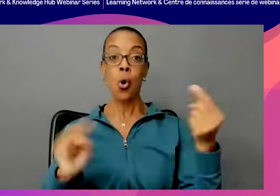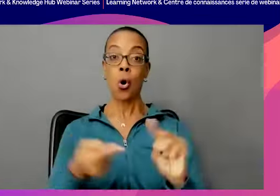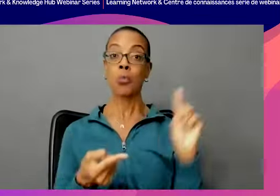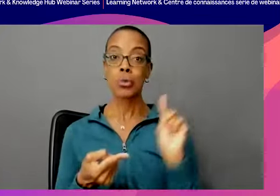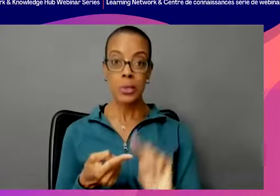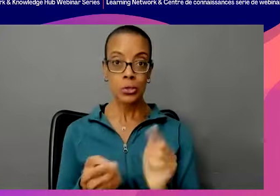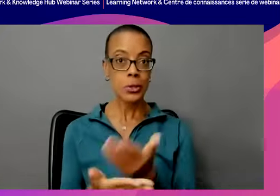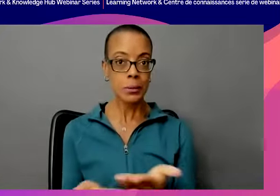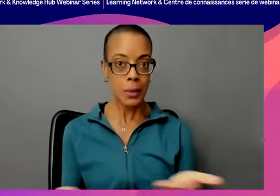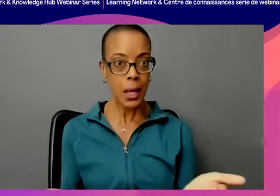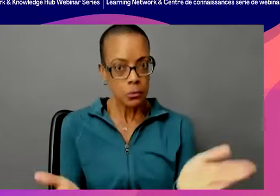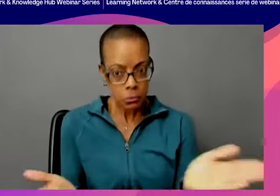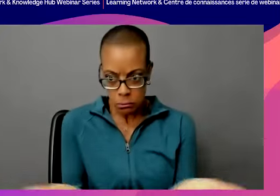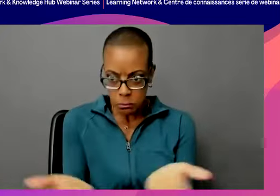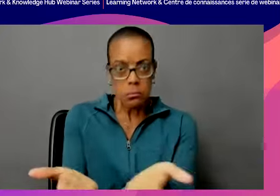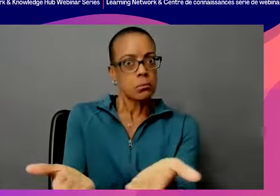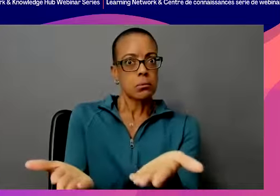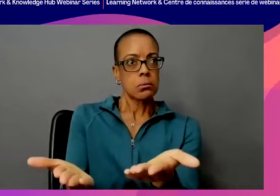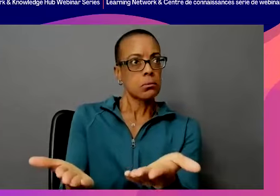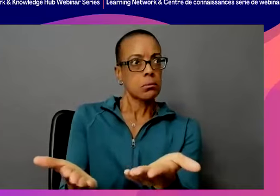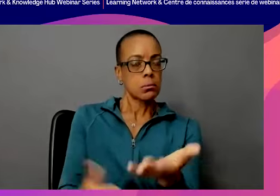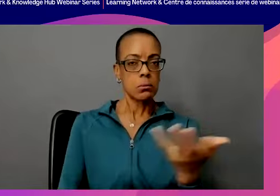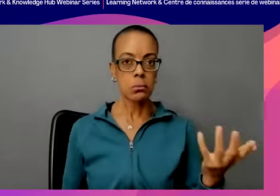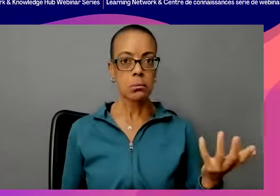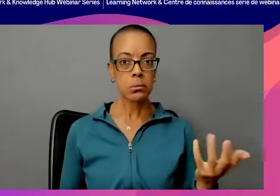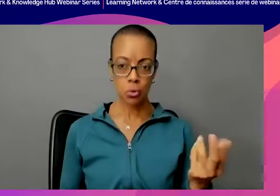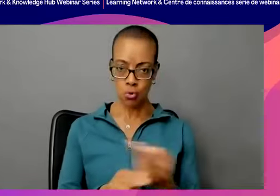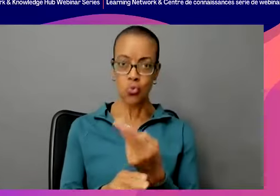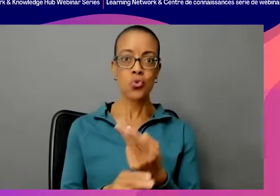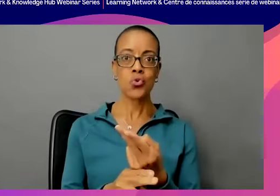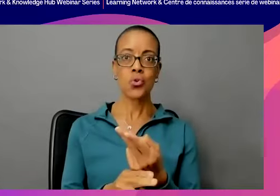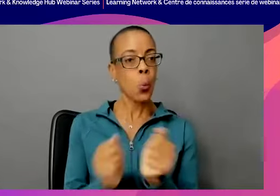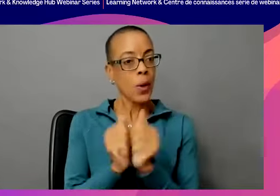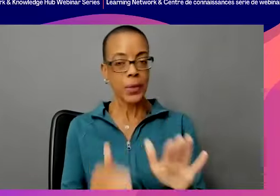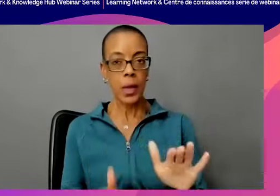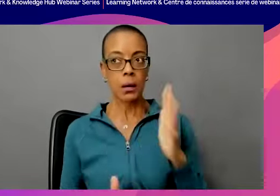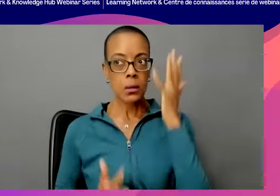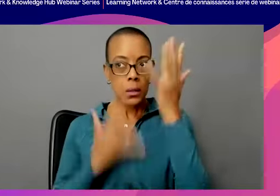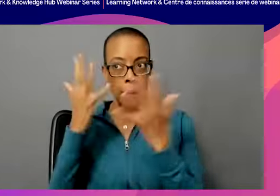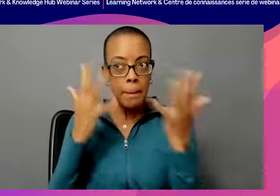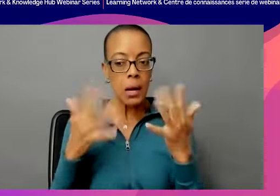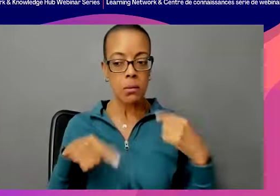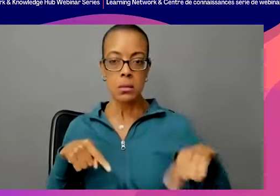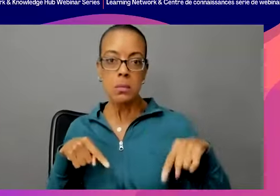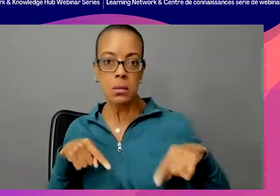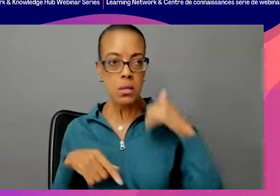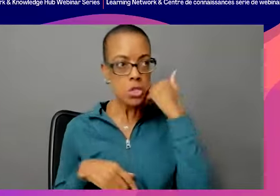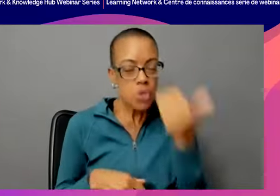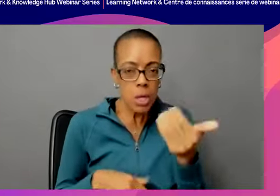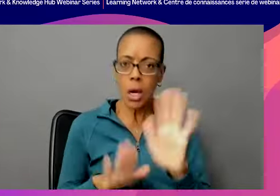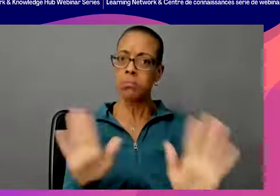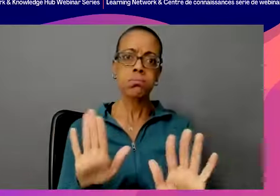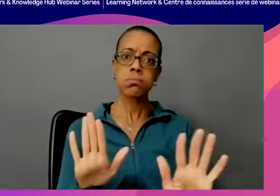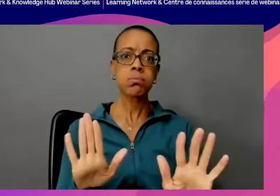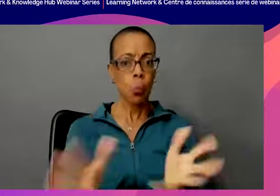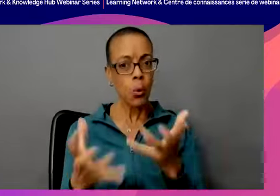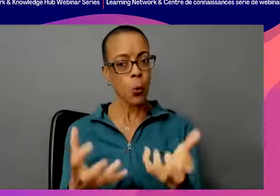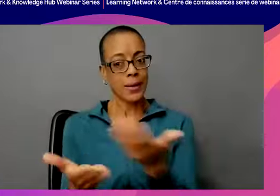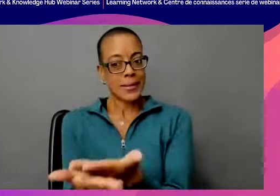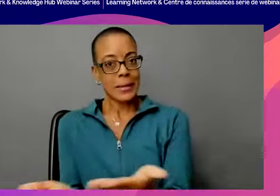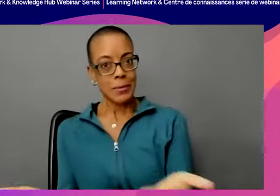and so that they're not feeling shamed or embarrassed. We want harm reduction supplies and